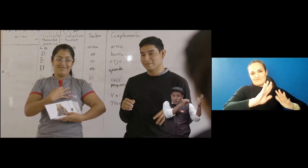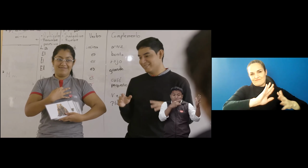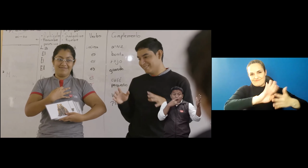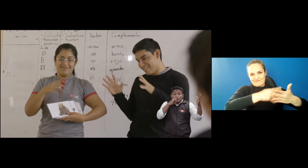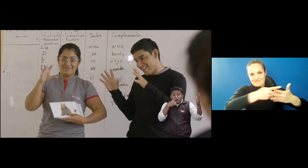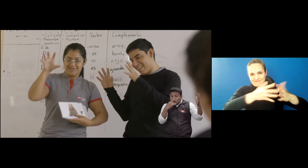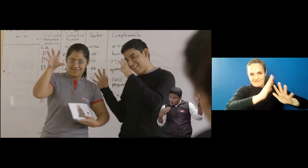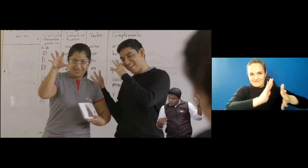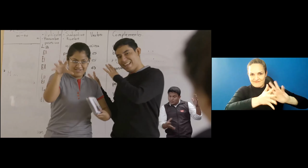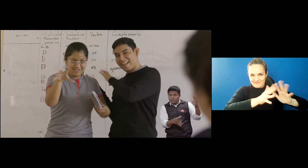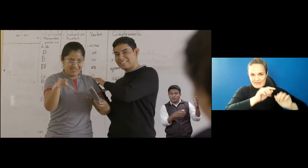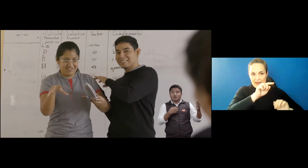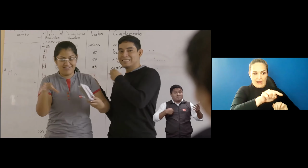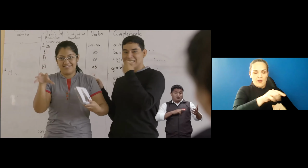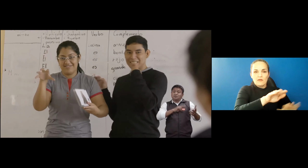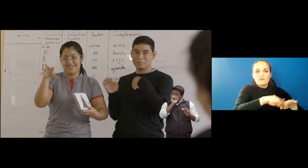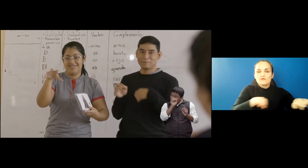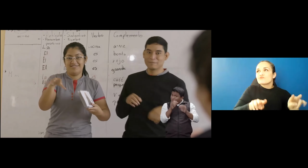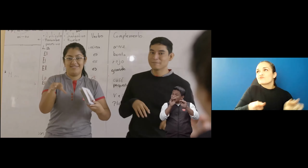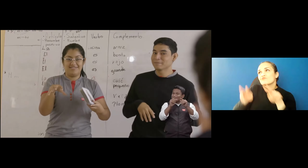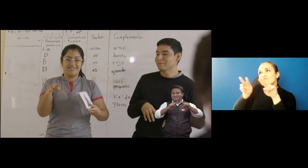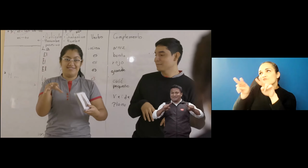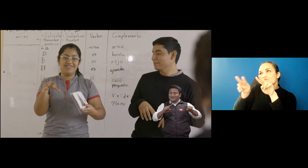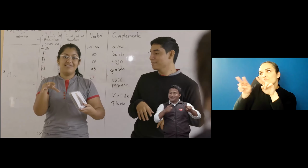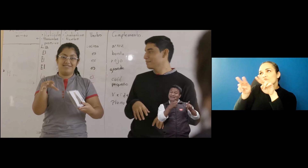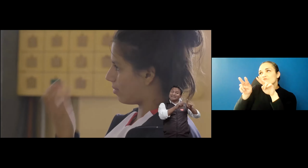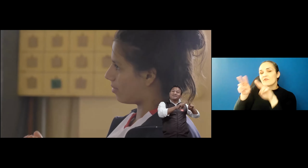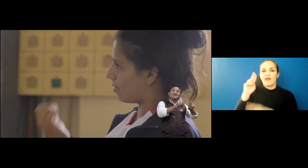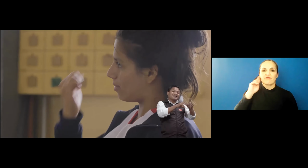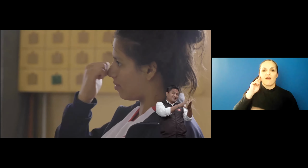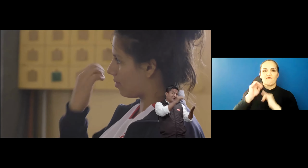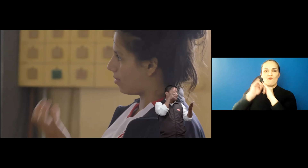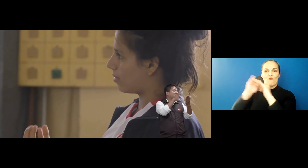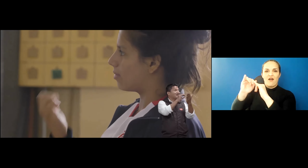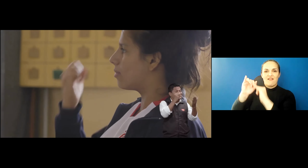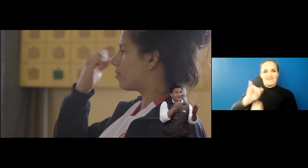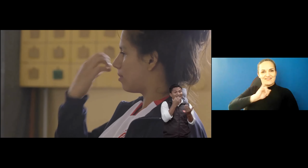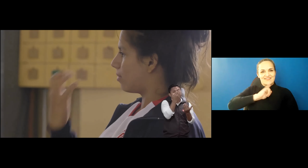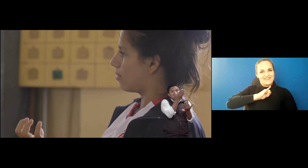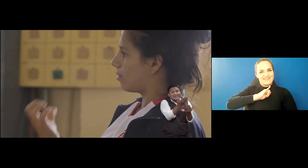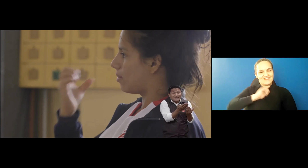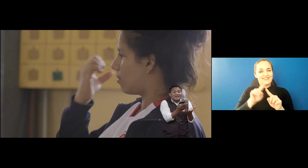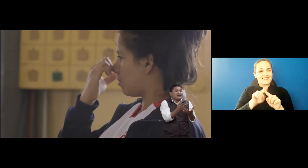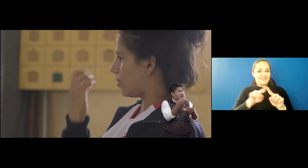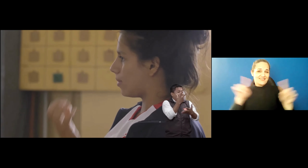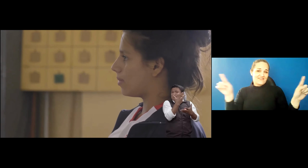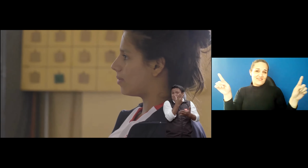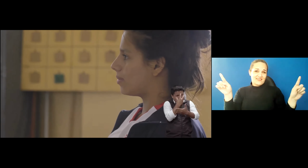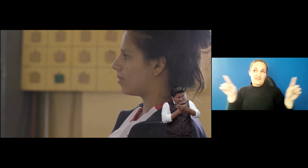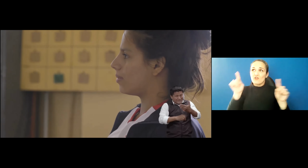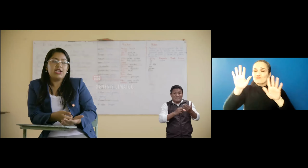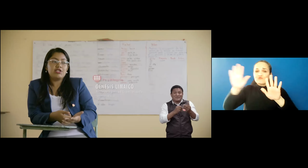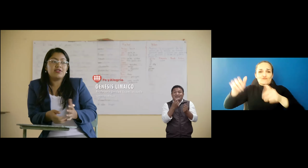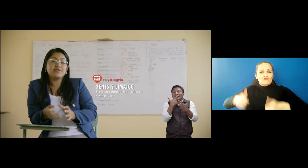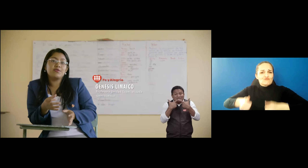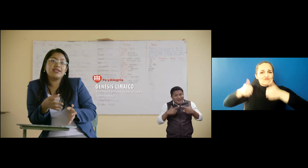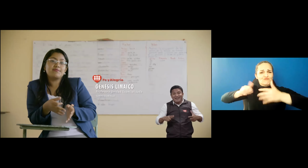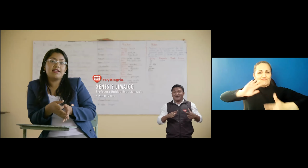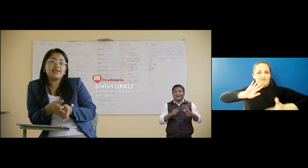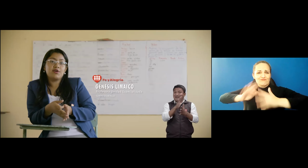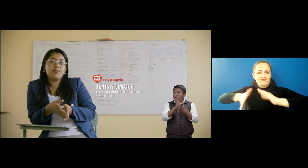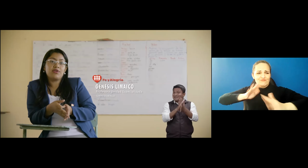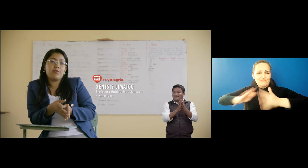that teaches them sign language is the model. Because we can teach him this, but it's different when